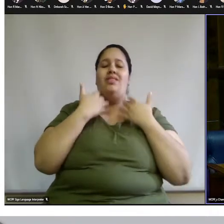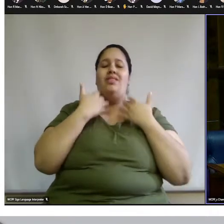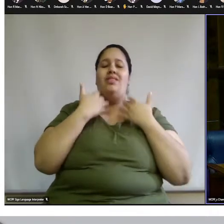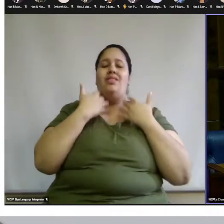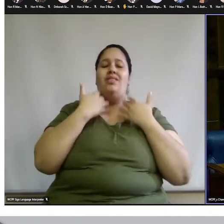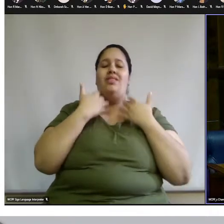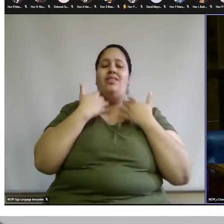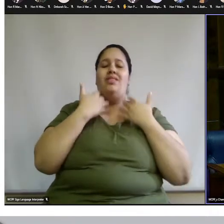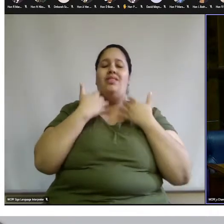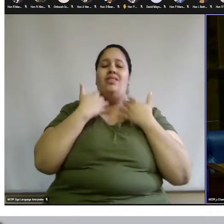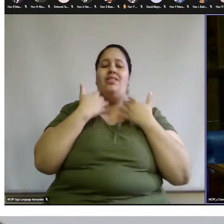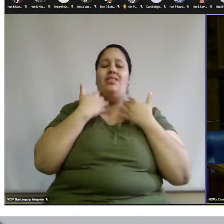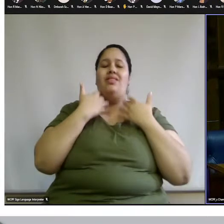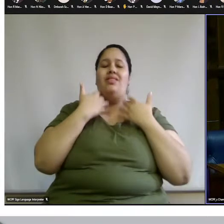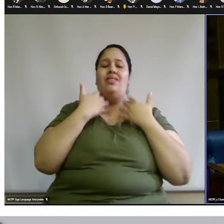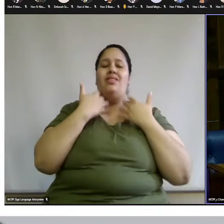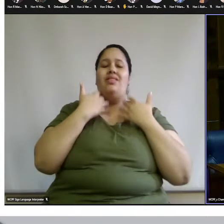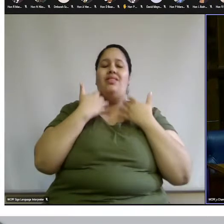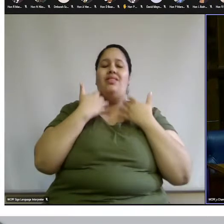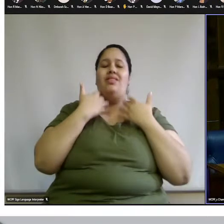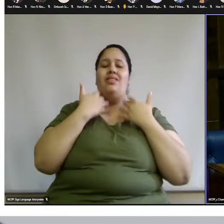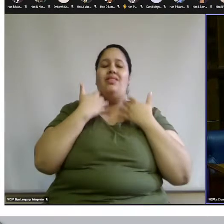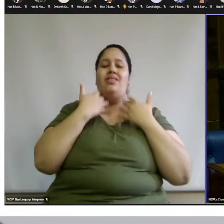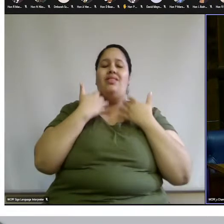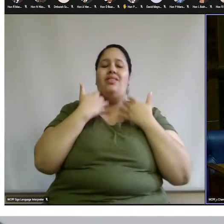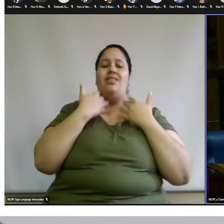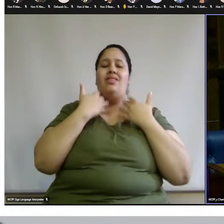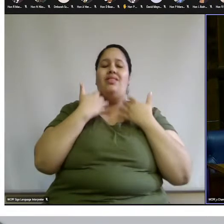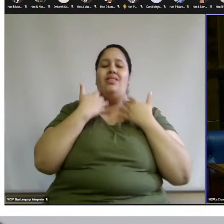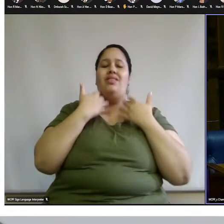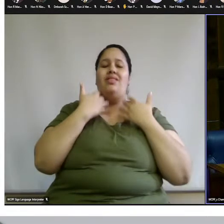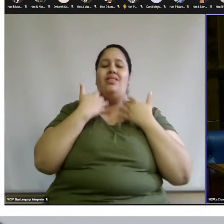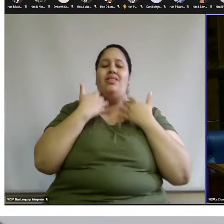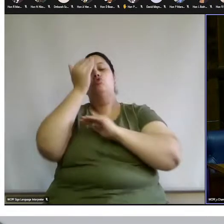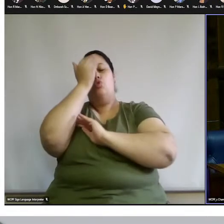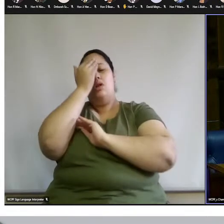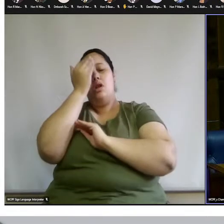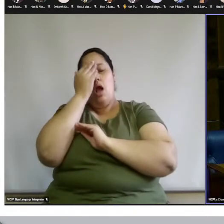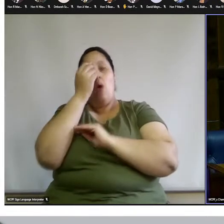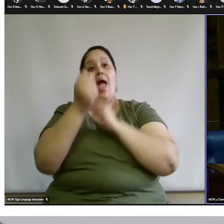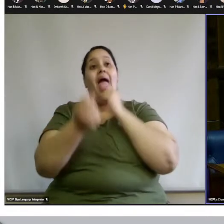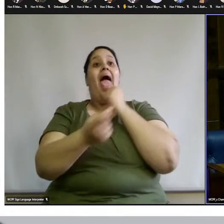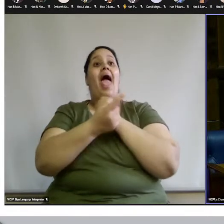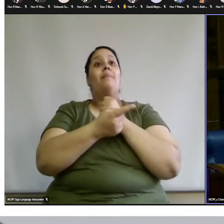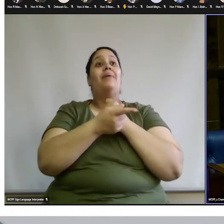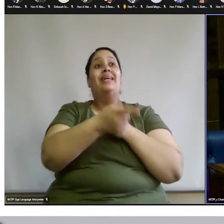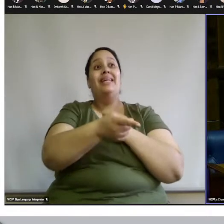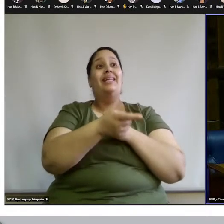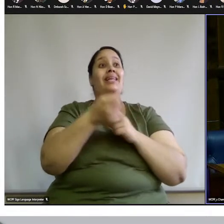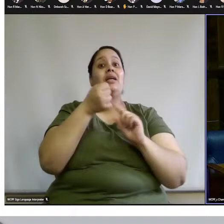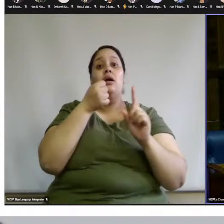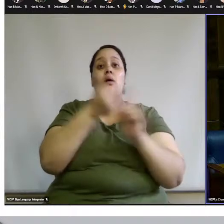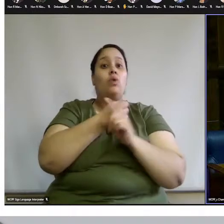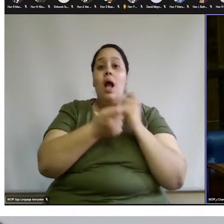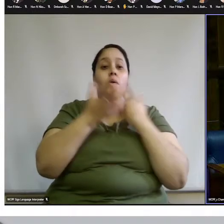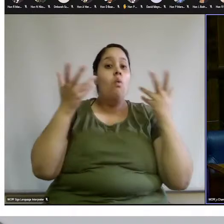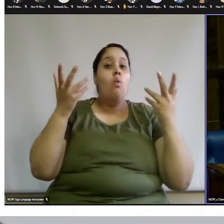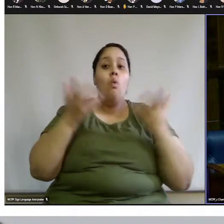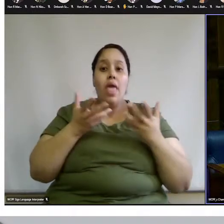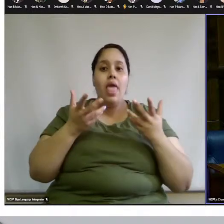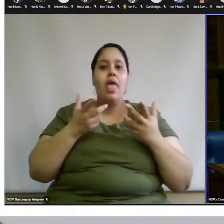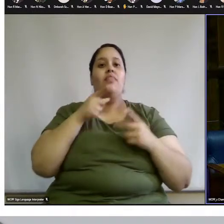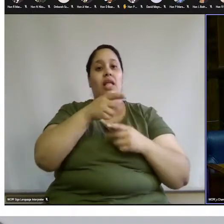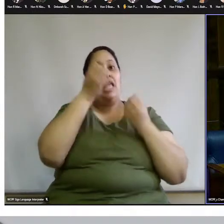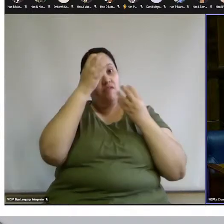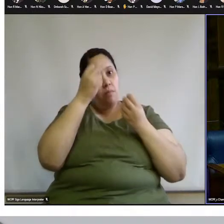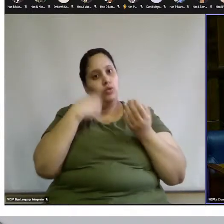which hospital they arrived at and which hospital number it is. We actually want to know where that happened so that we can start to get that data. And that's